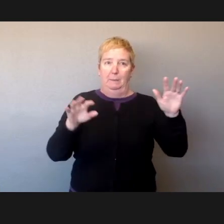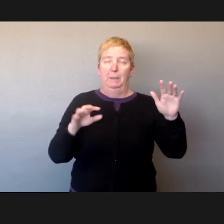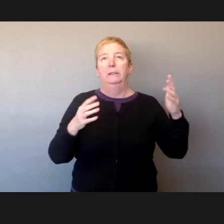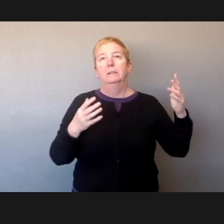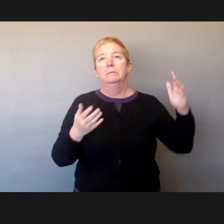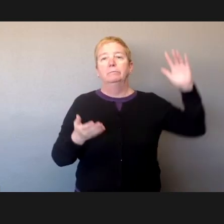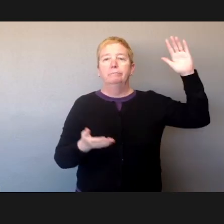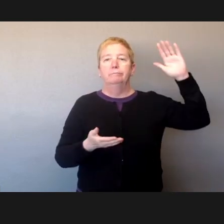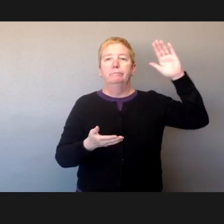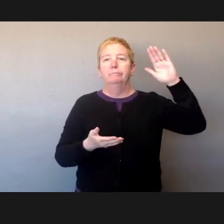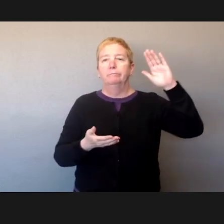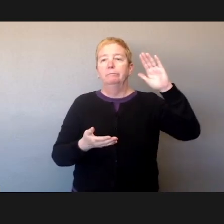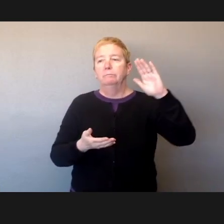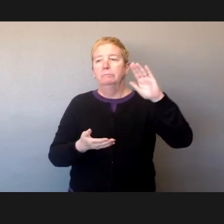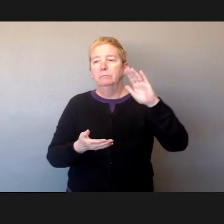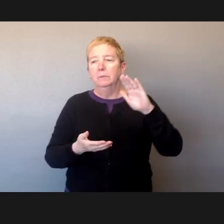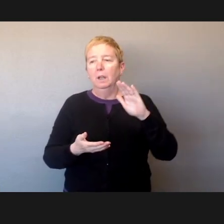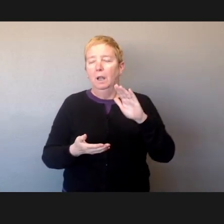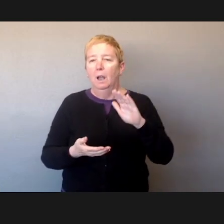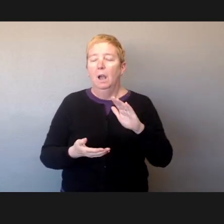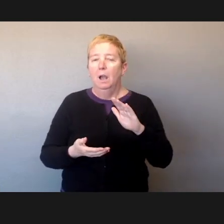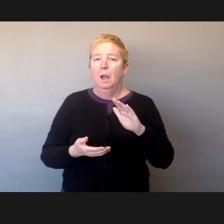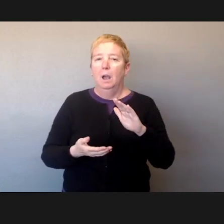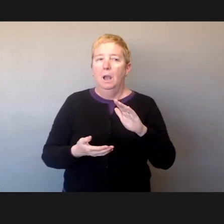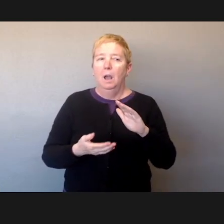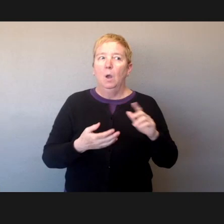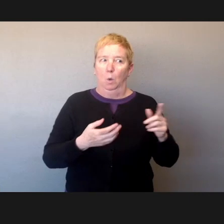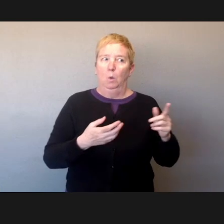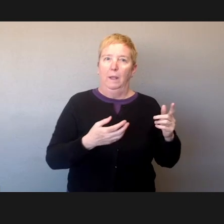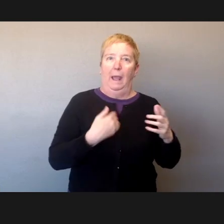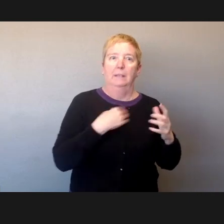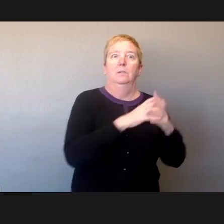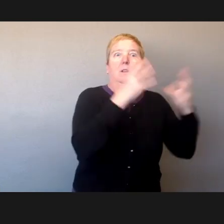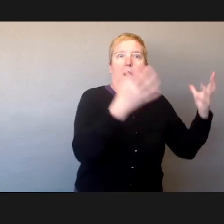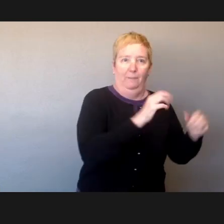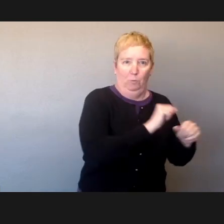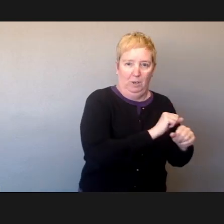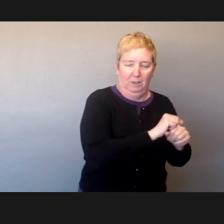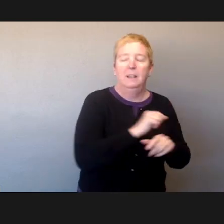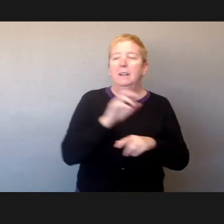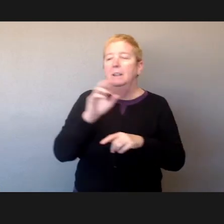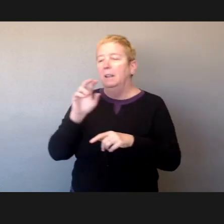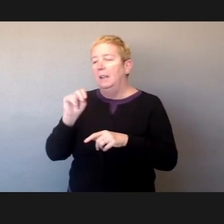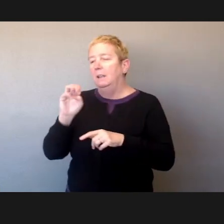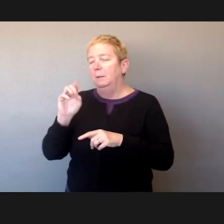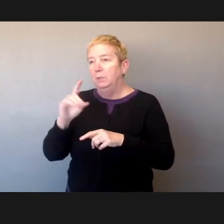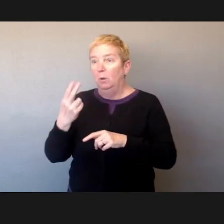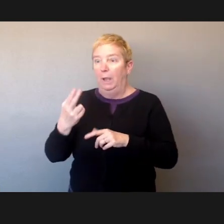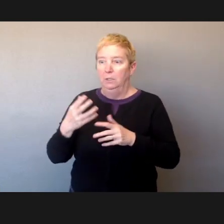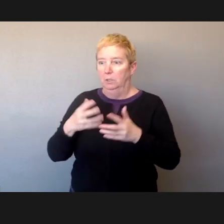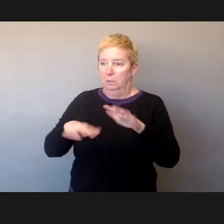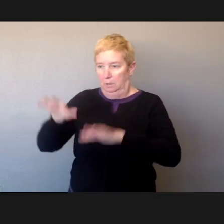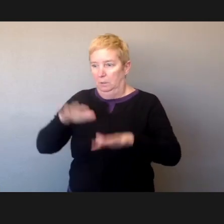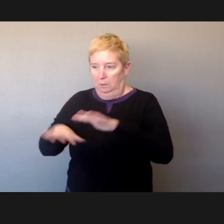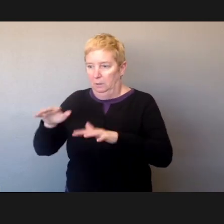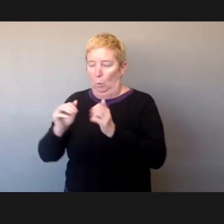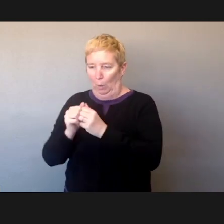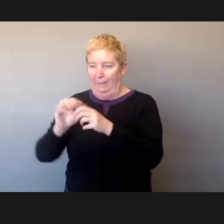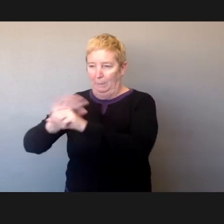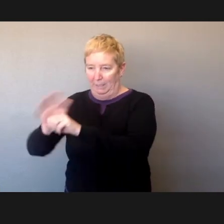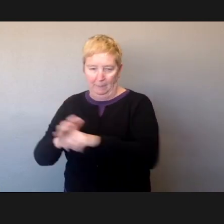it might not be as much as DOH has faced with managing the pandemic, but it may well come close, as we